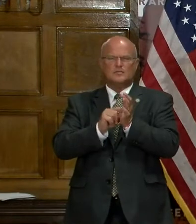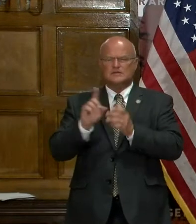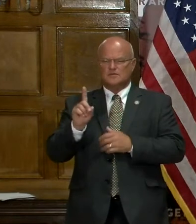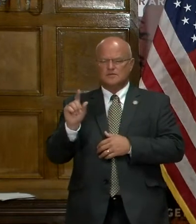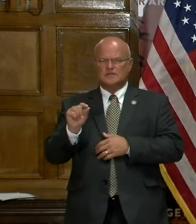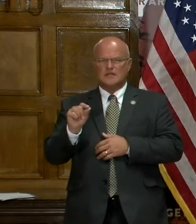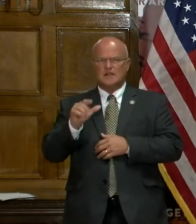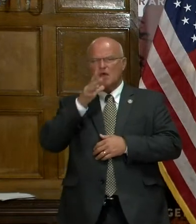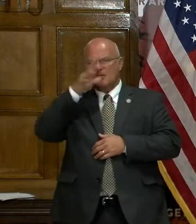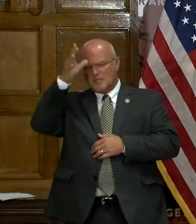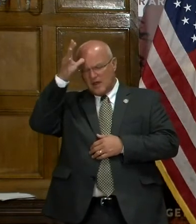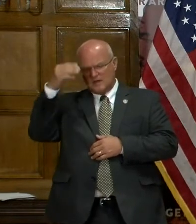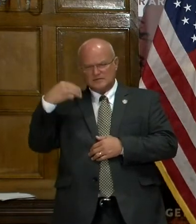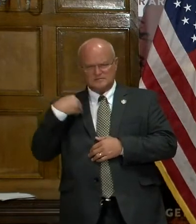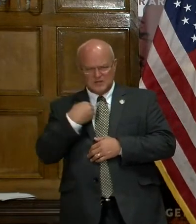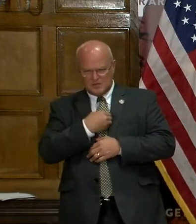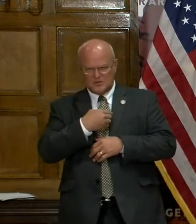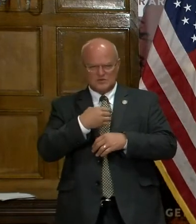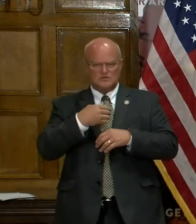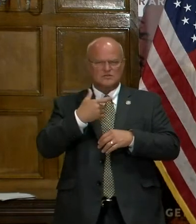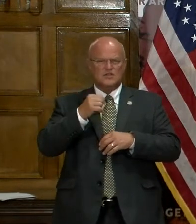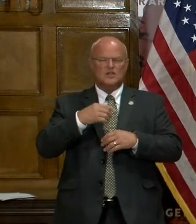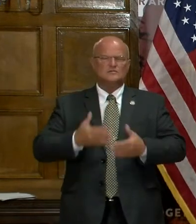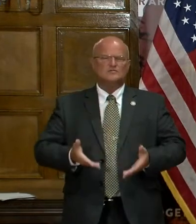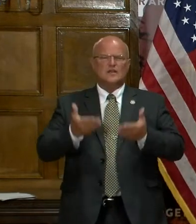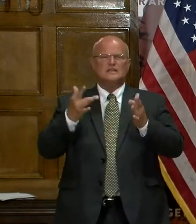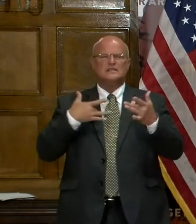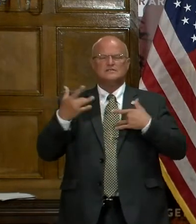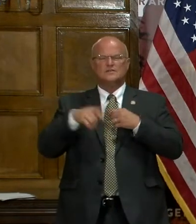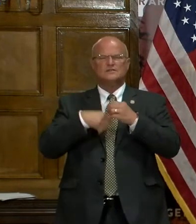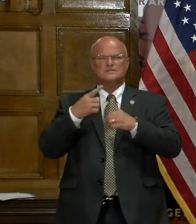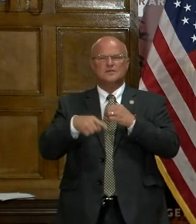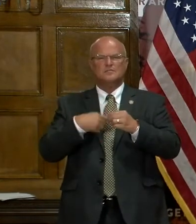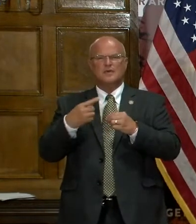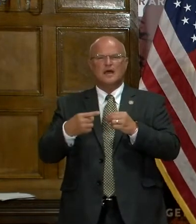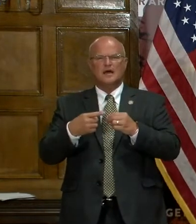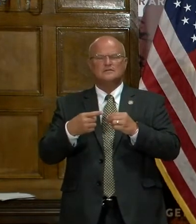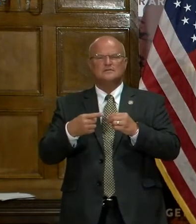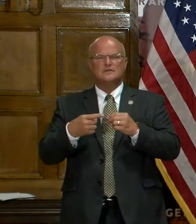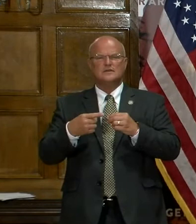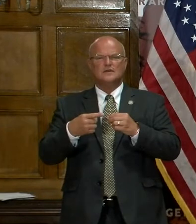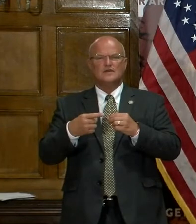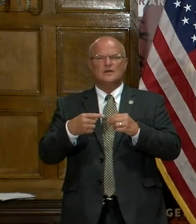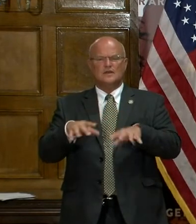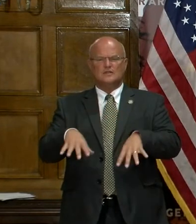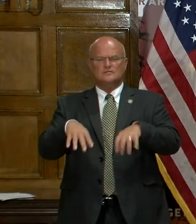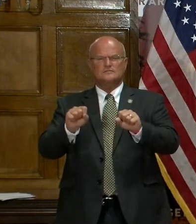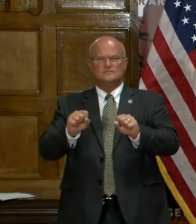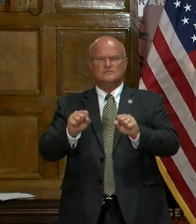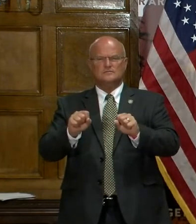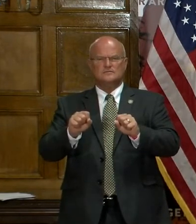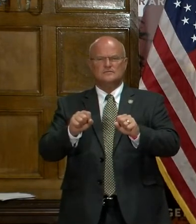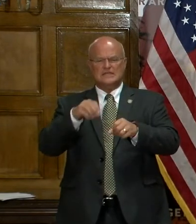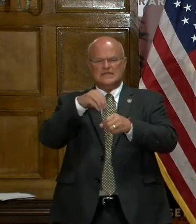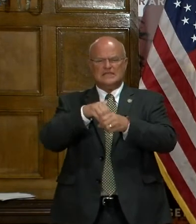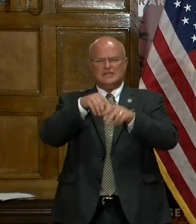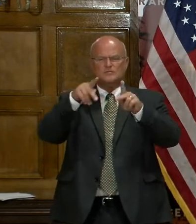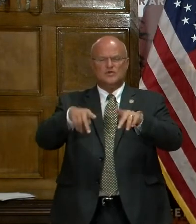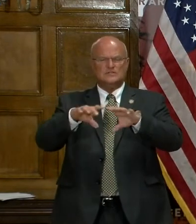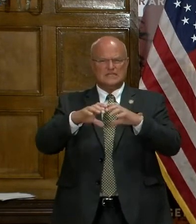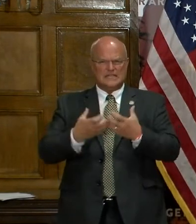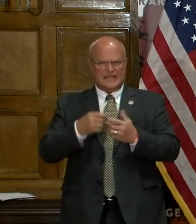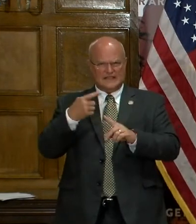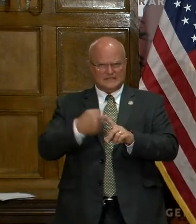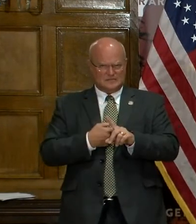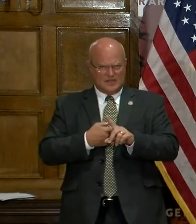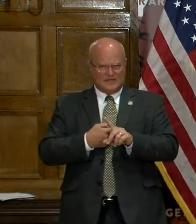guardians, community members, raising concerns about the resumption of in-person classes this